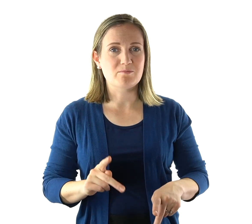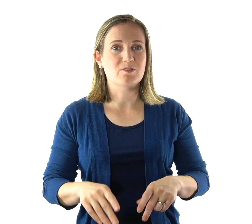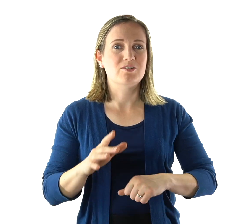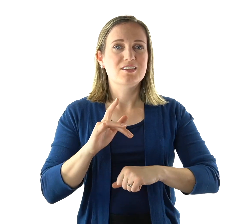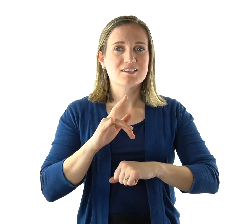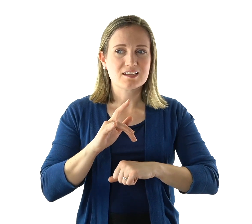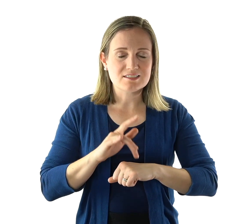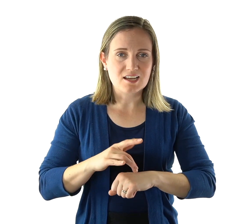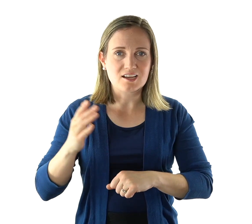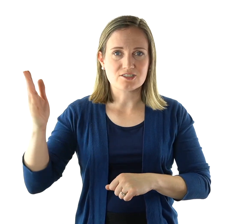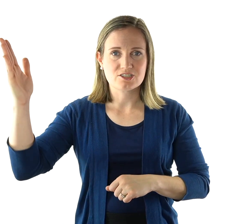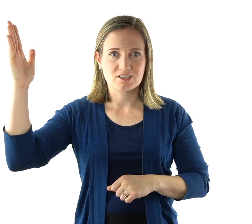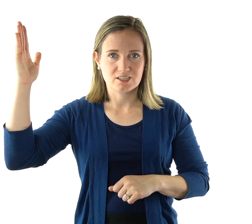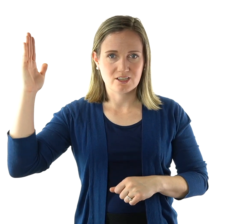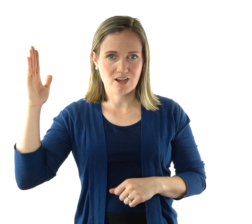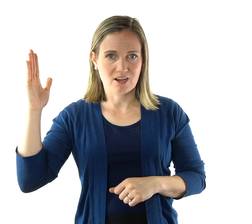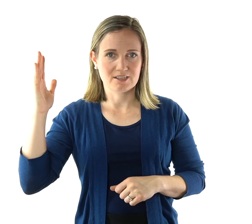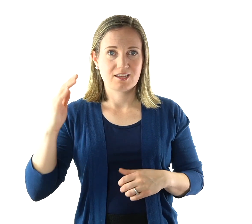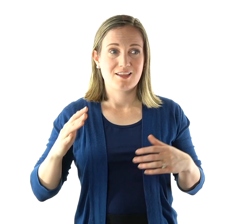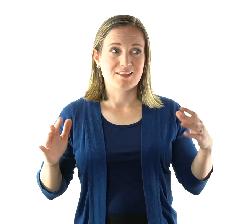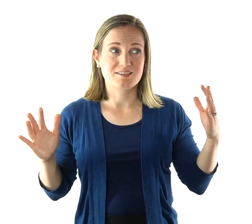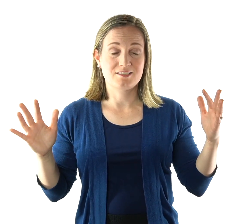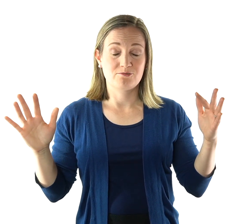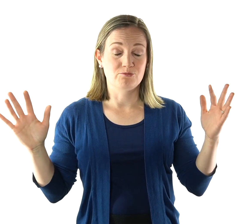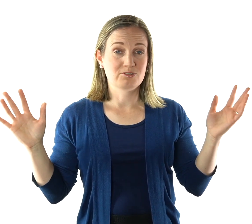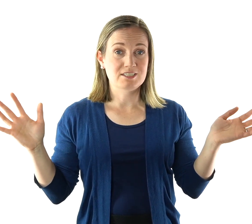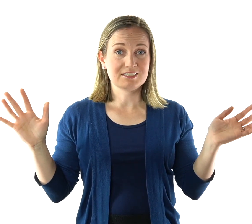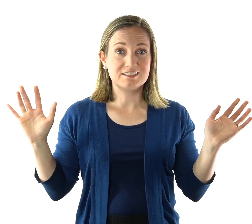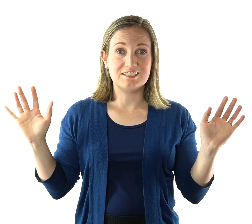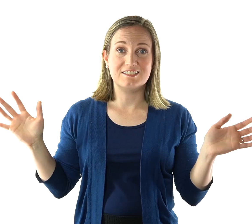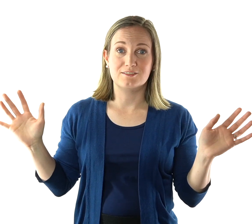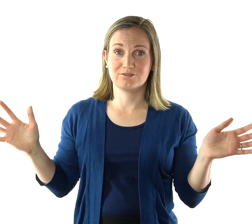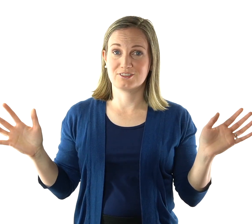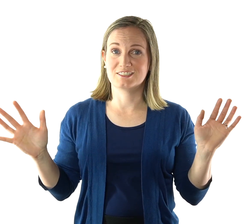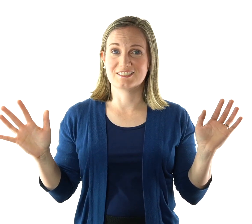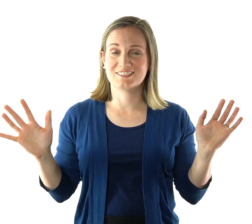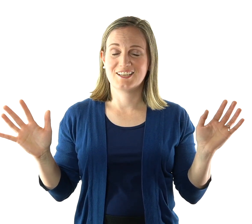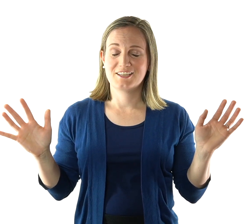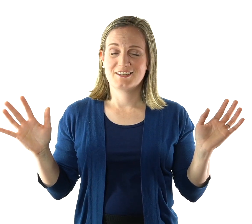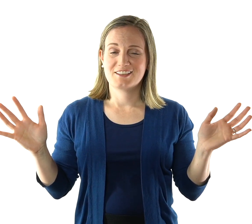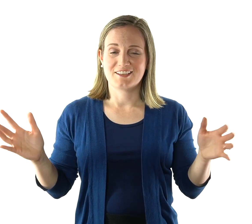people can touch God. That's a really different